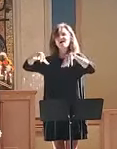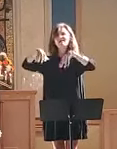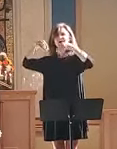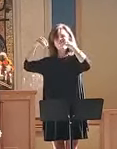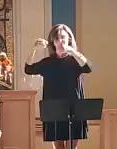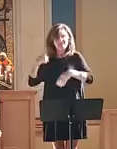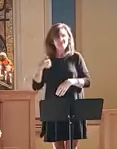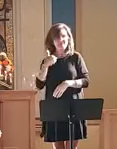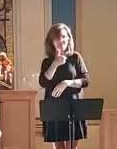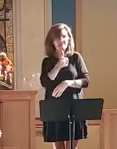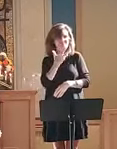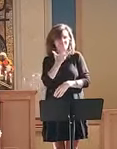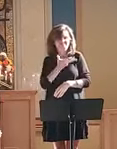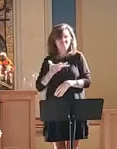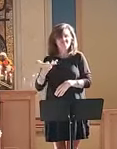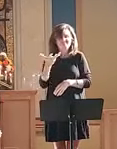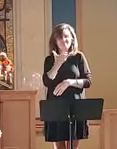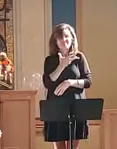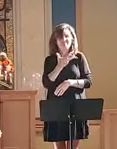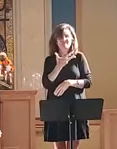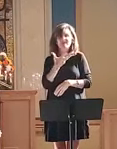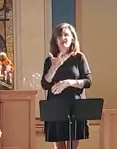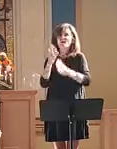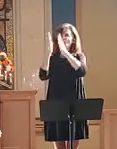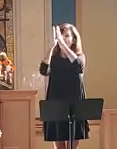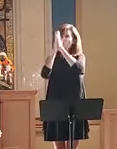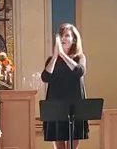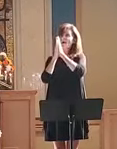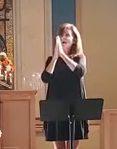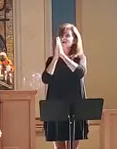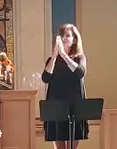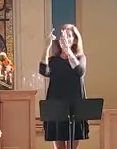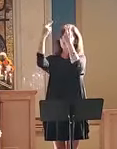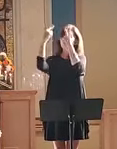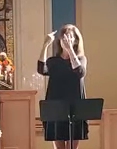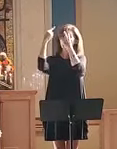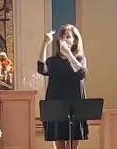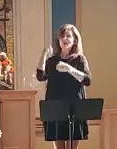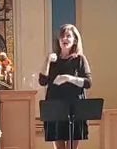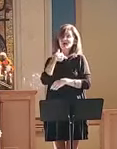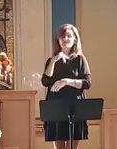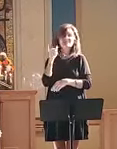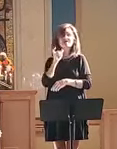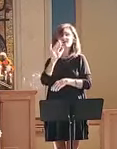from. We asked him to look on us as his sons and daughters.